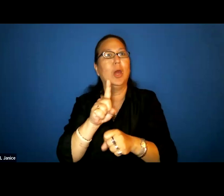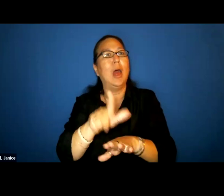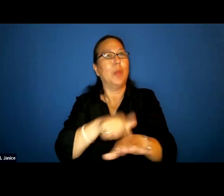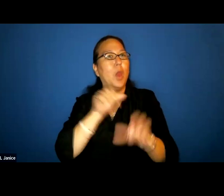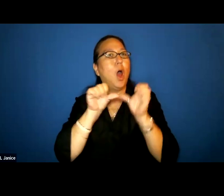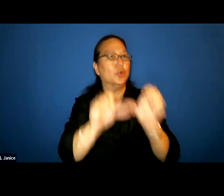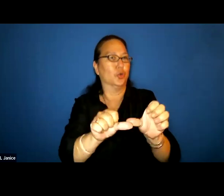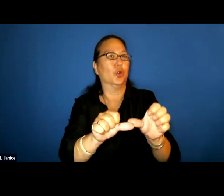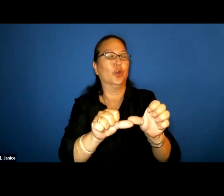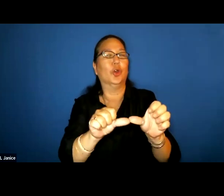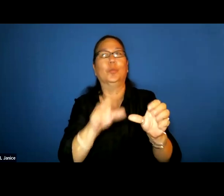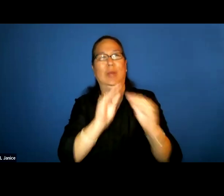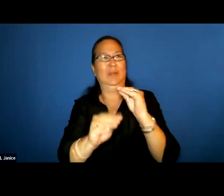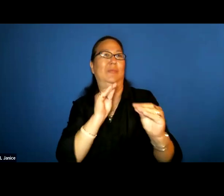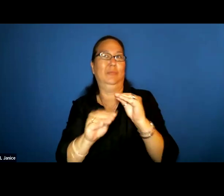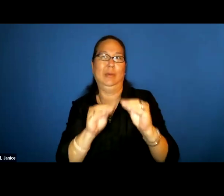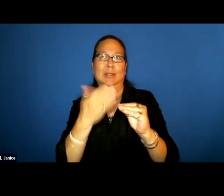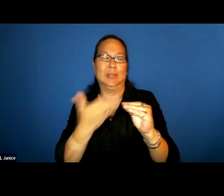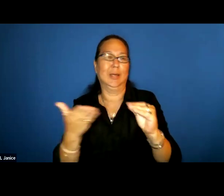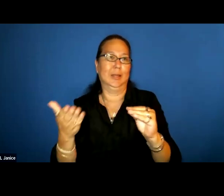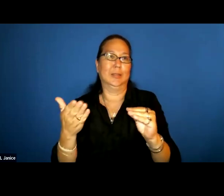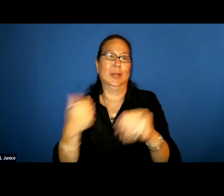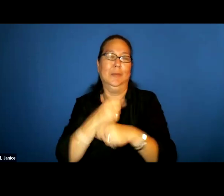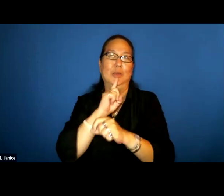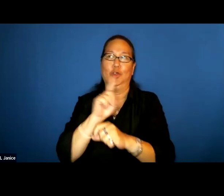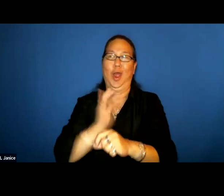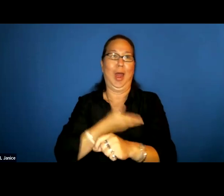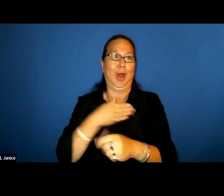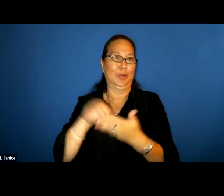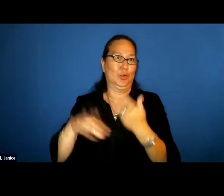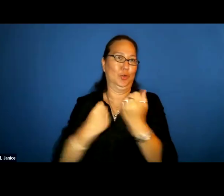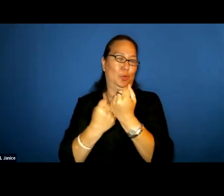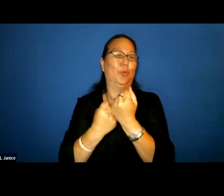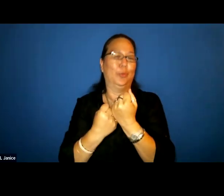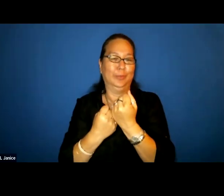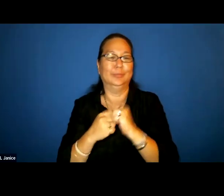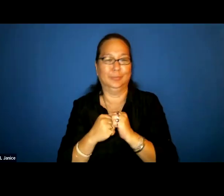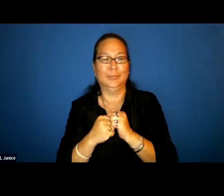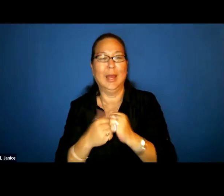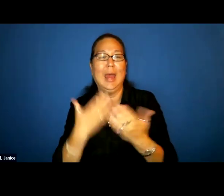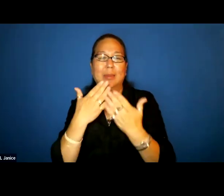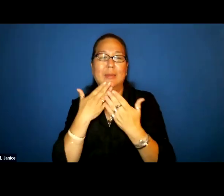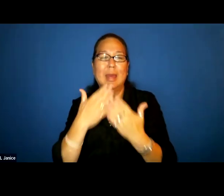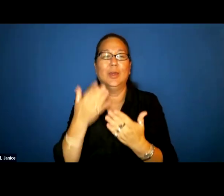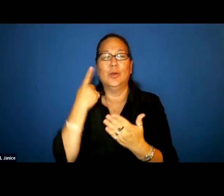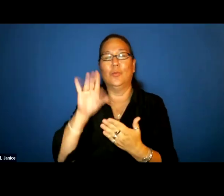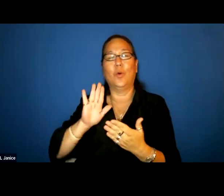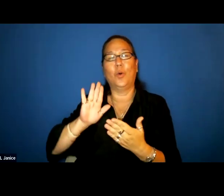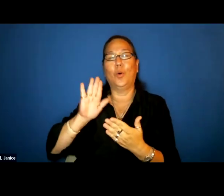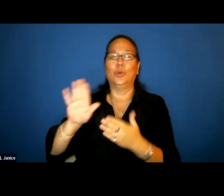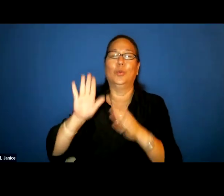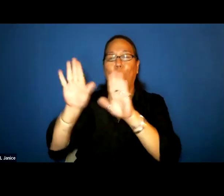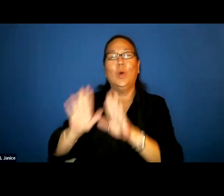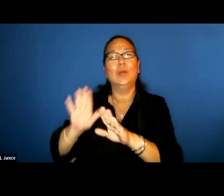we're doing right by every single one of our young people. So thank you for your efforts, and thank you everyone for such a wonderful start to the school year.